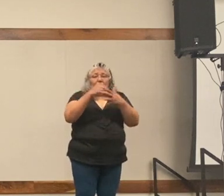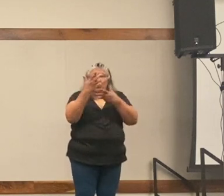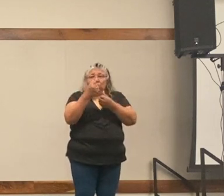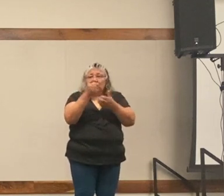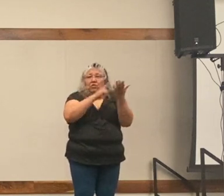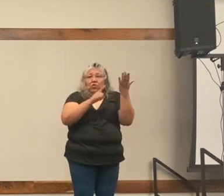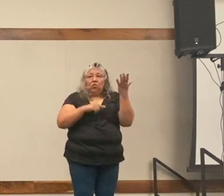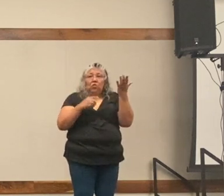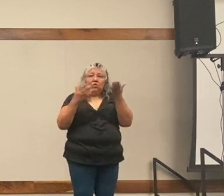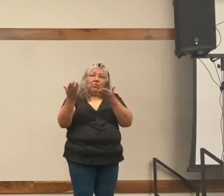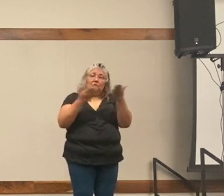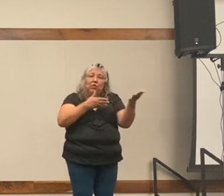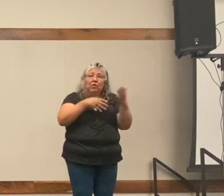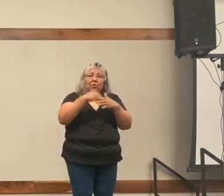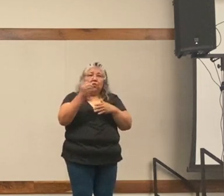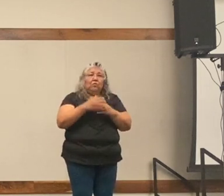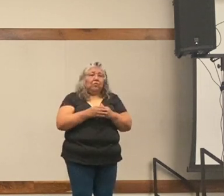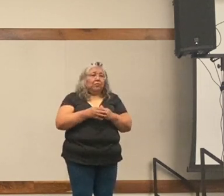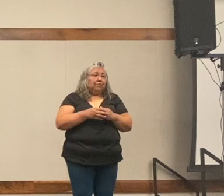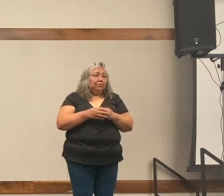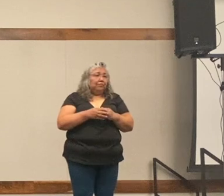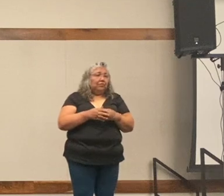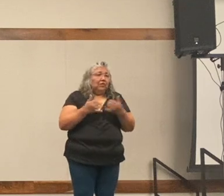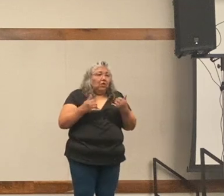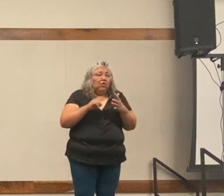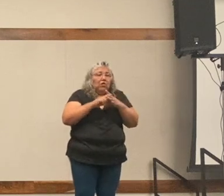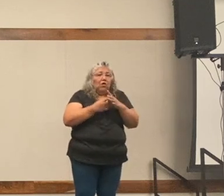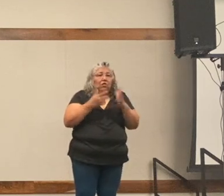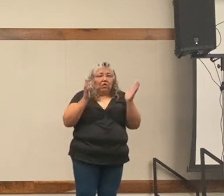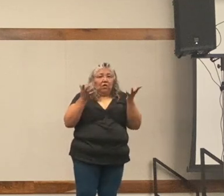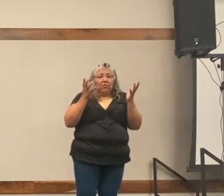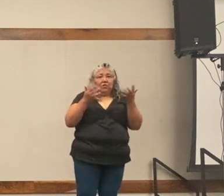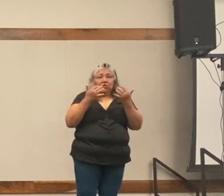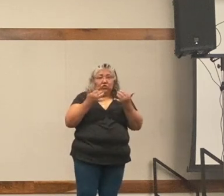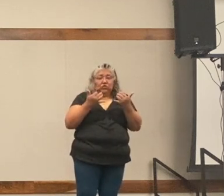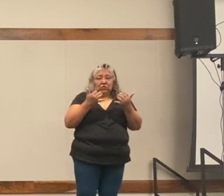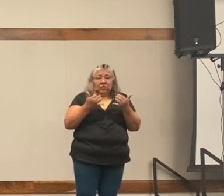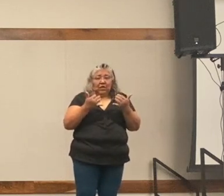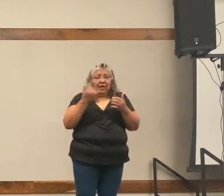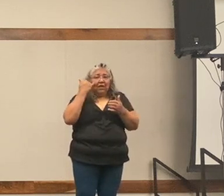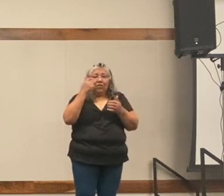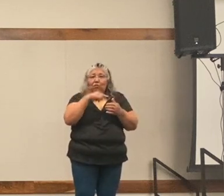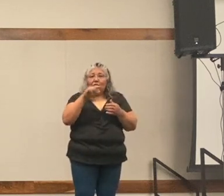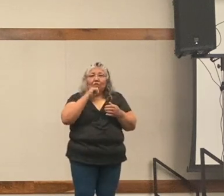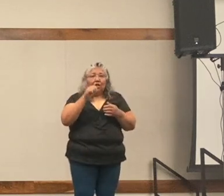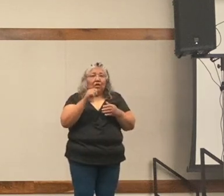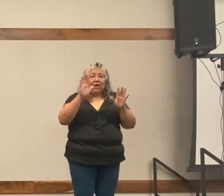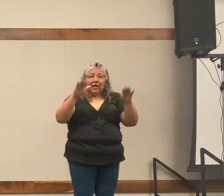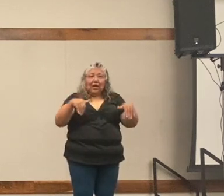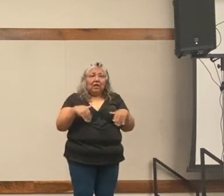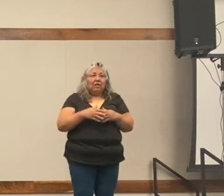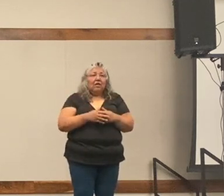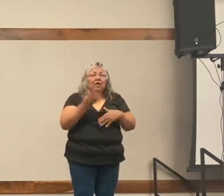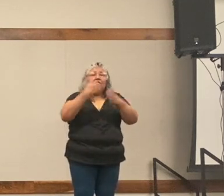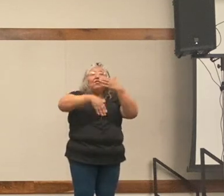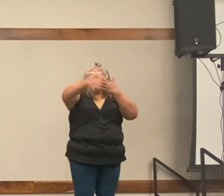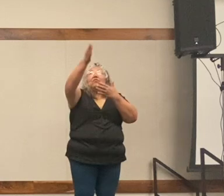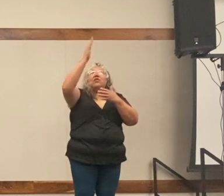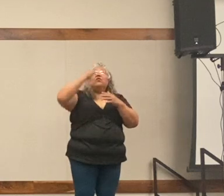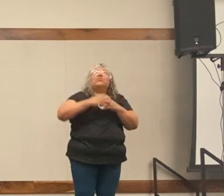Lord to get them out. So start the conversation today, if you haven't yet, and say, Heavenly